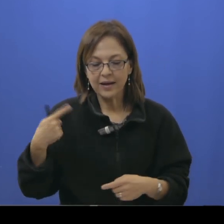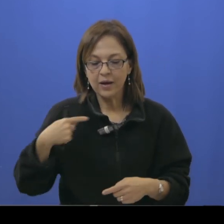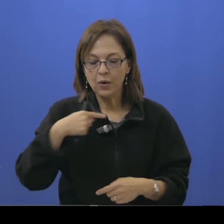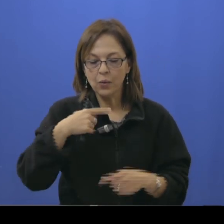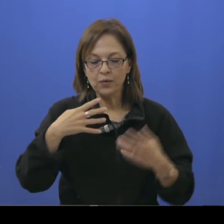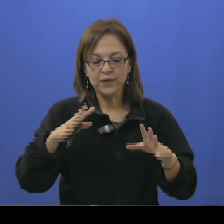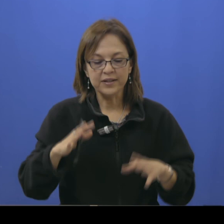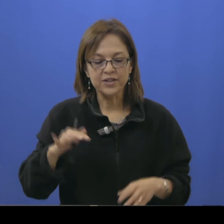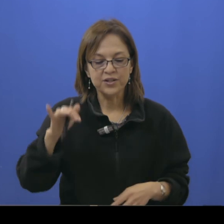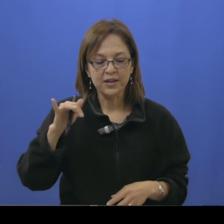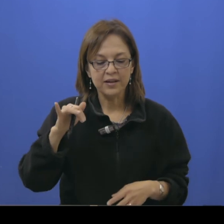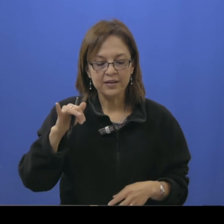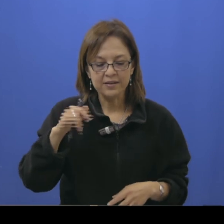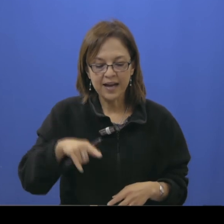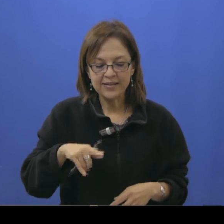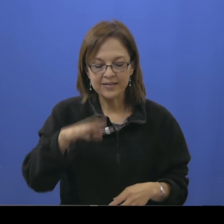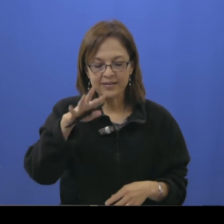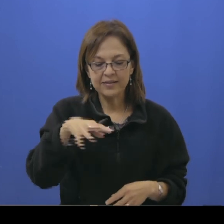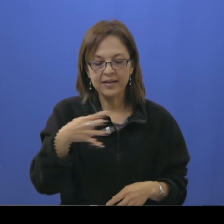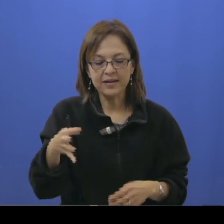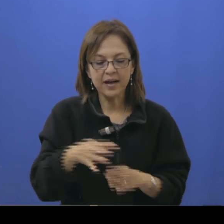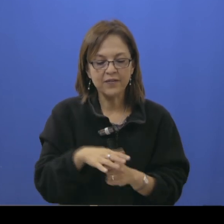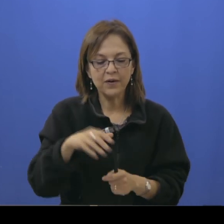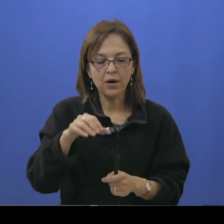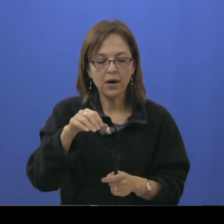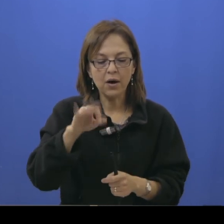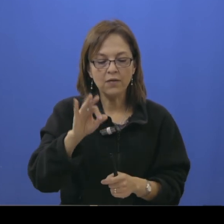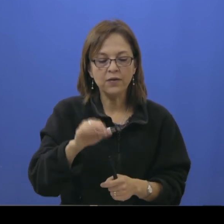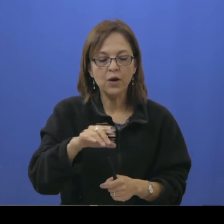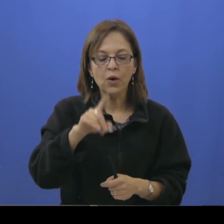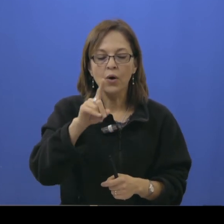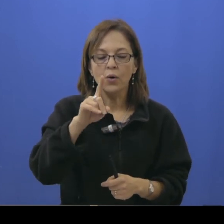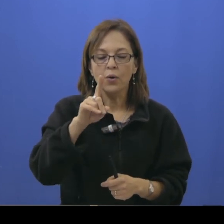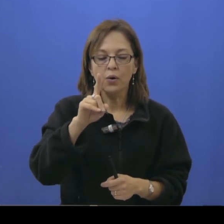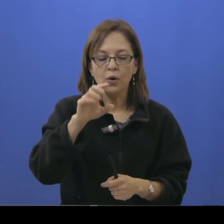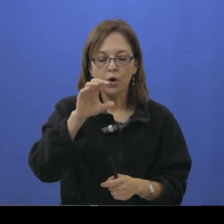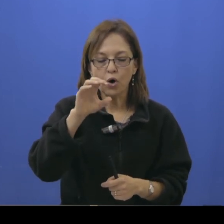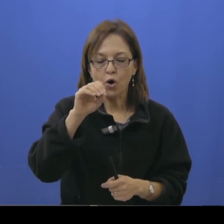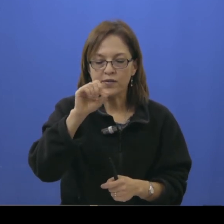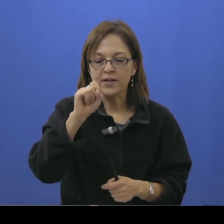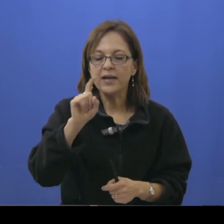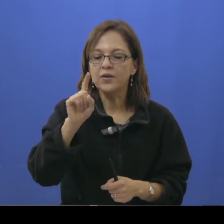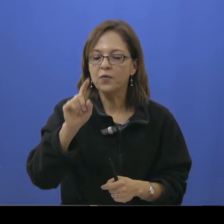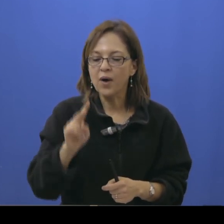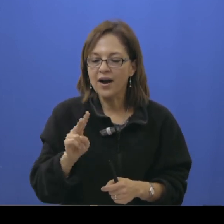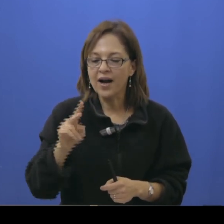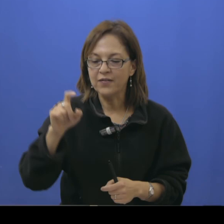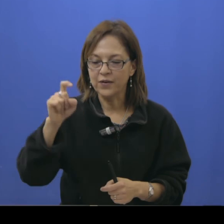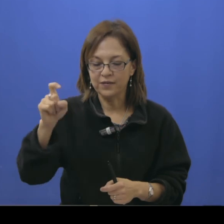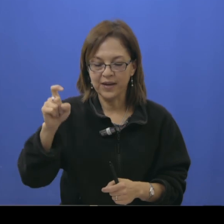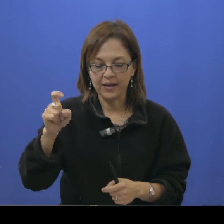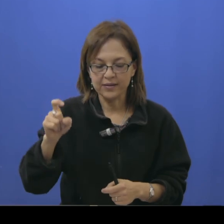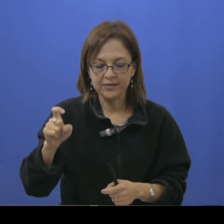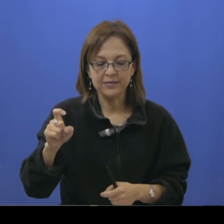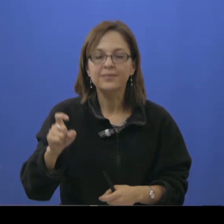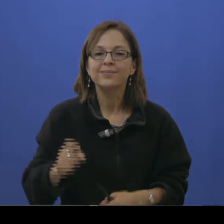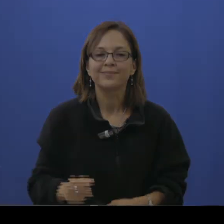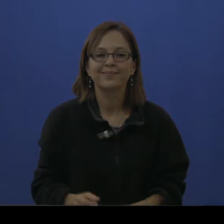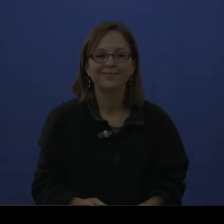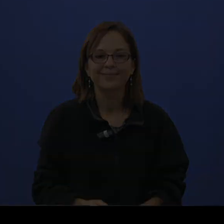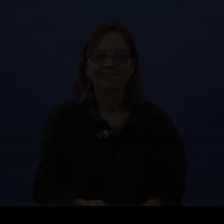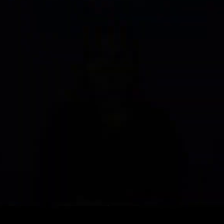And we finish. That's the graph of cosine of 1/2 of x.